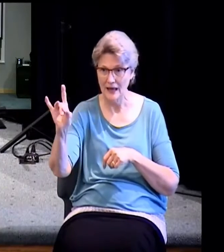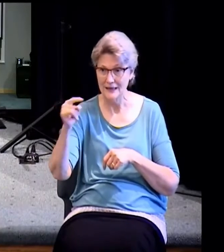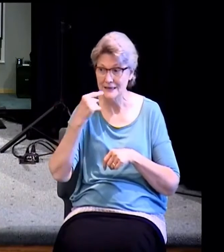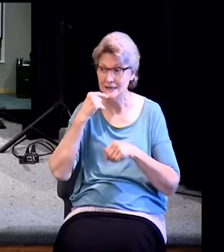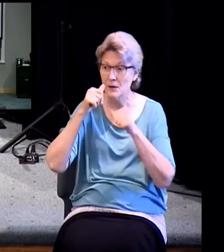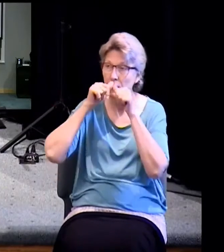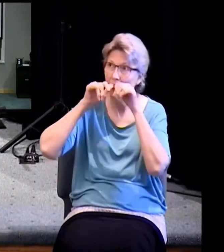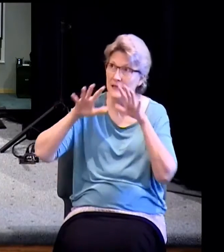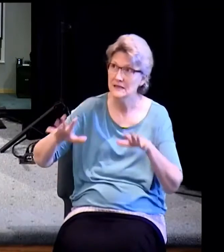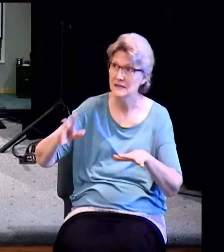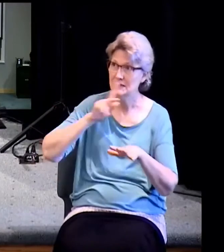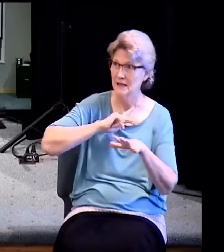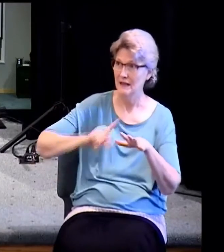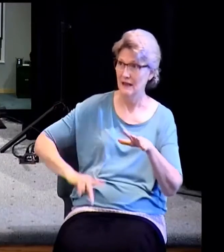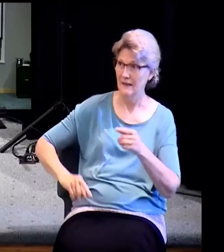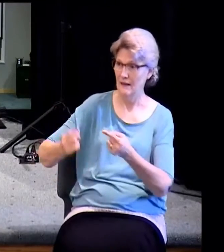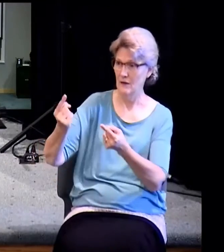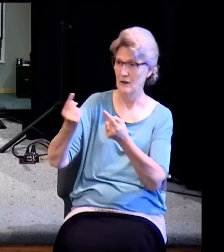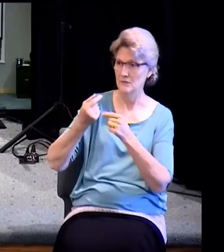the name of the Lord.